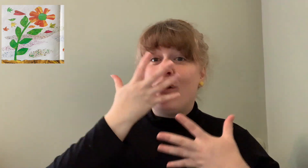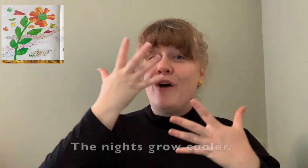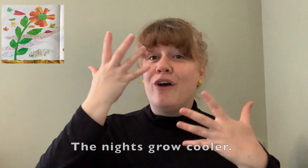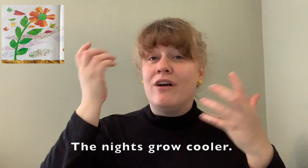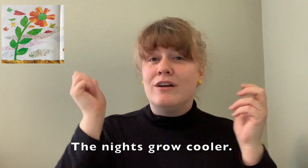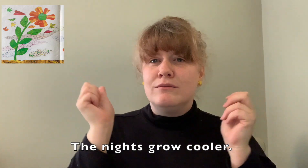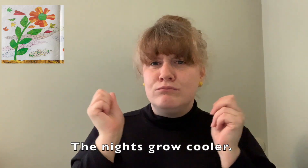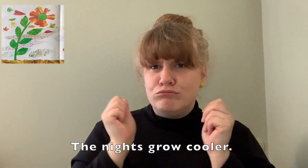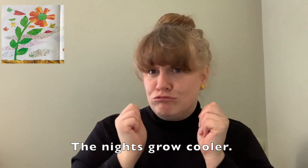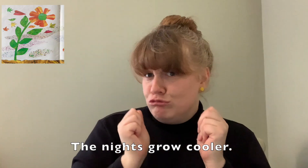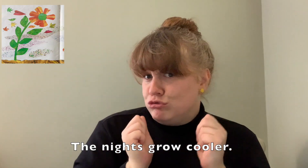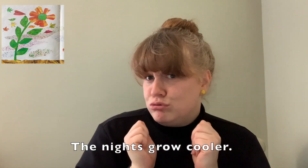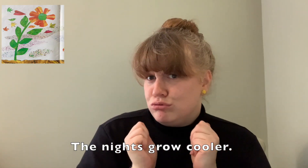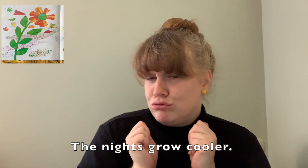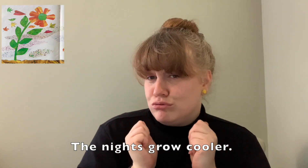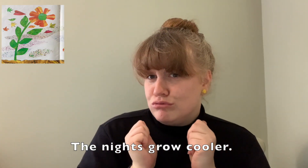The nights grow cooler.